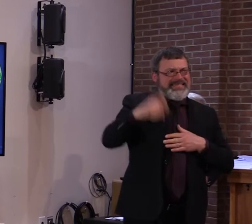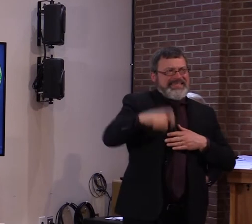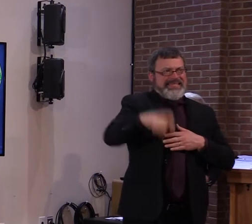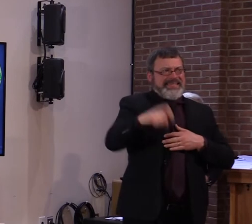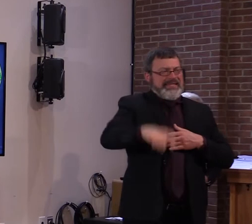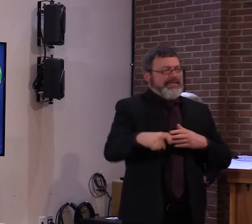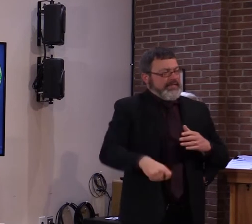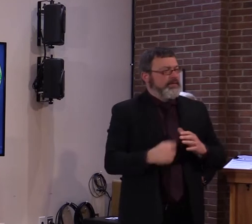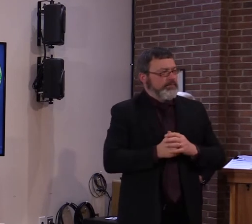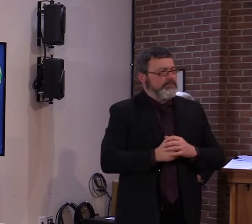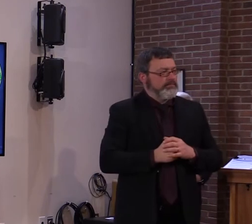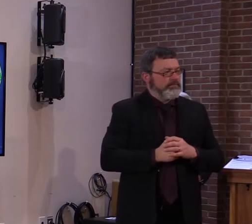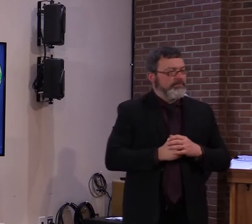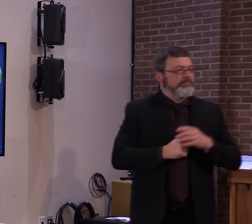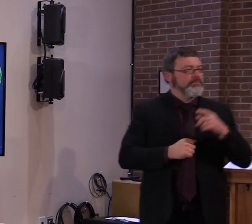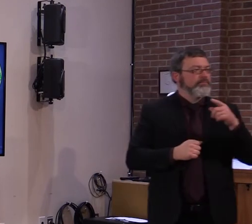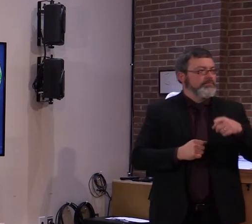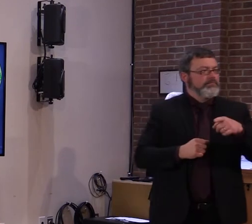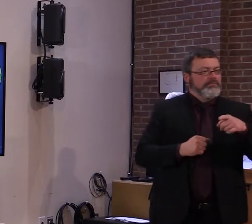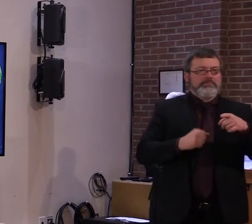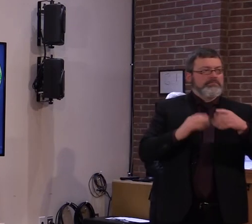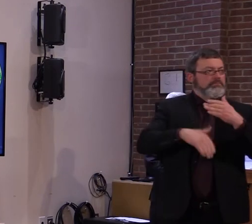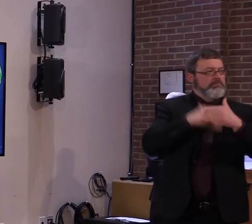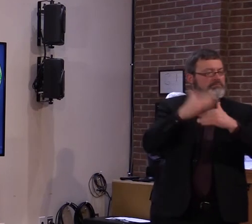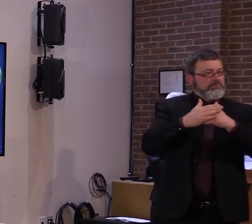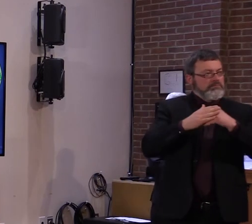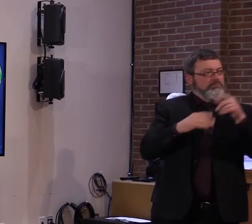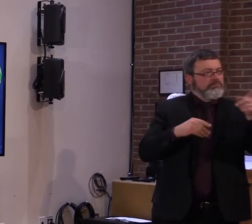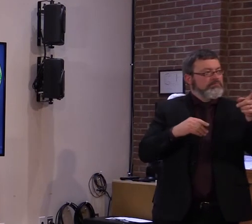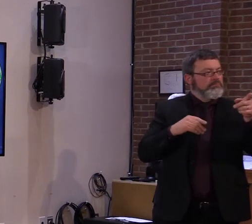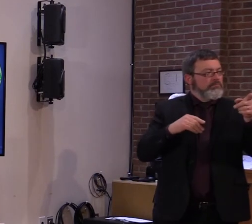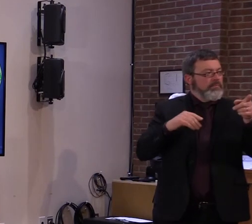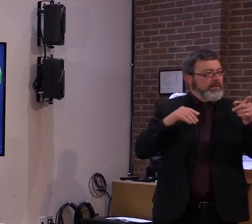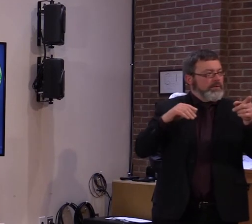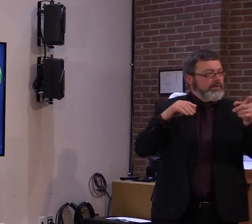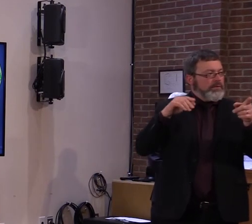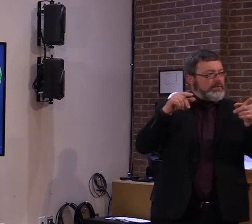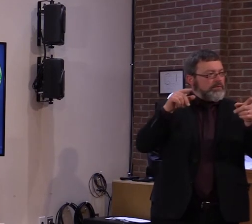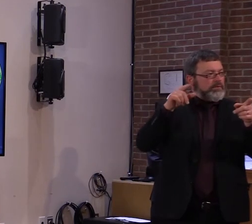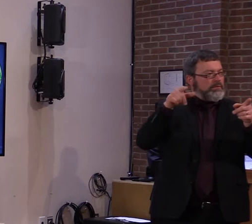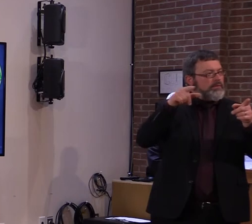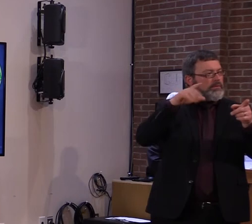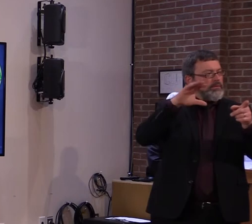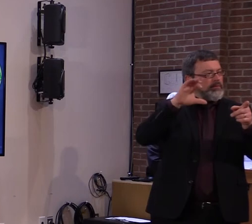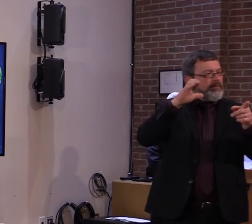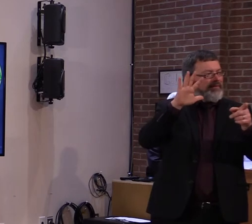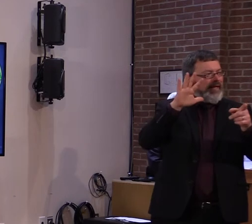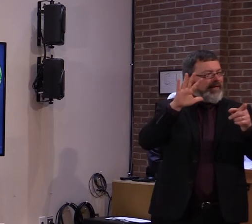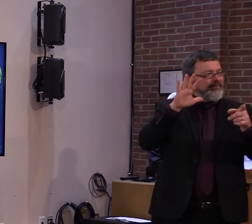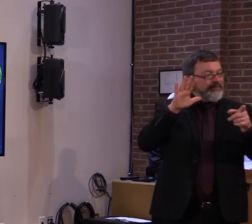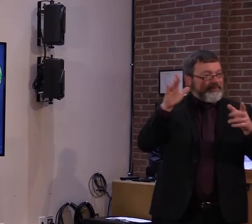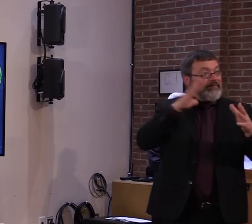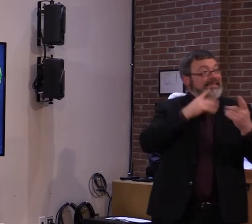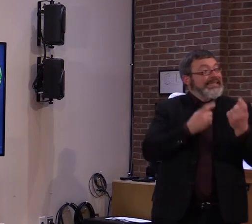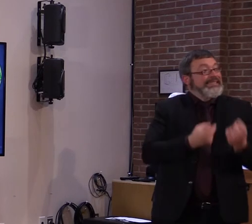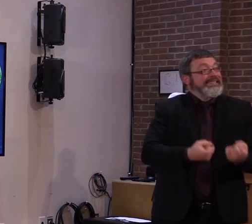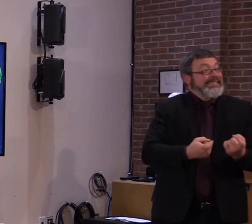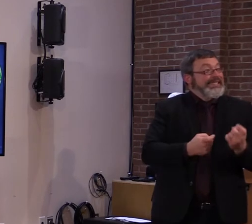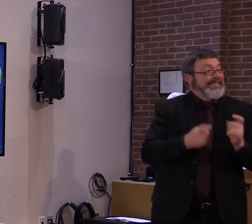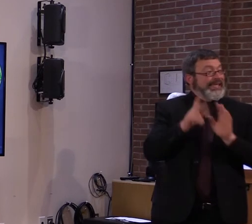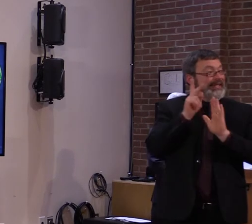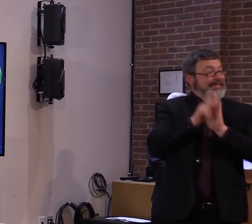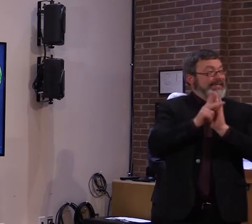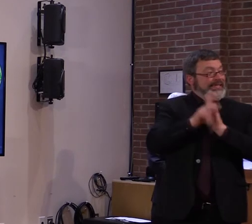David? Thank you. So Killington opens today. Stowe is expecting to open up next